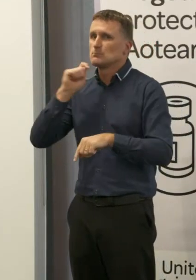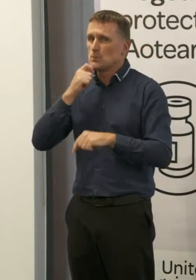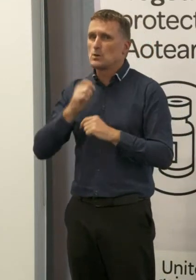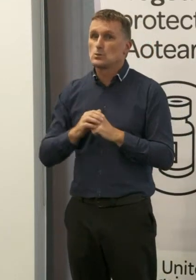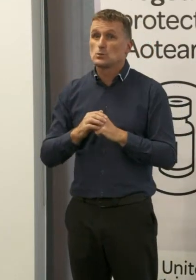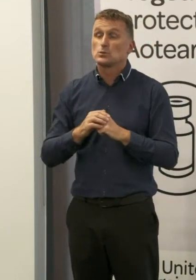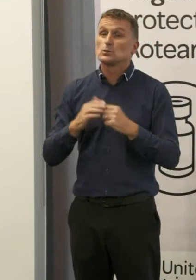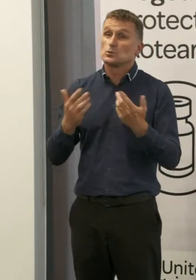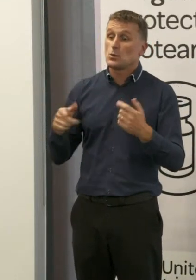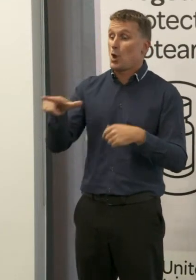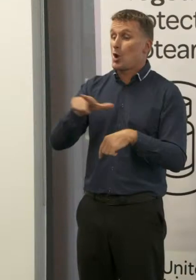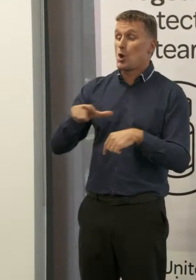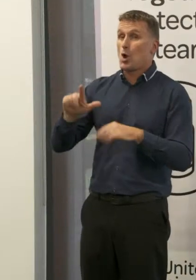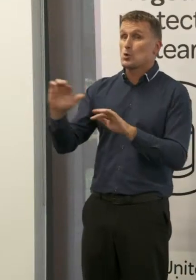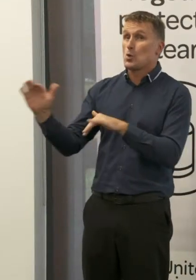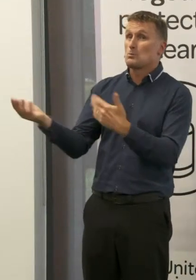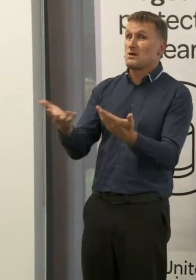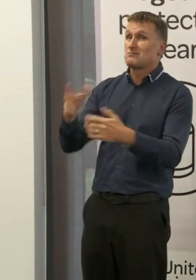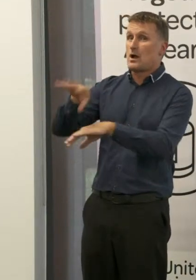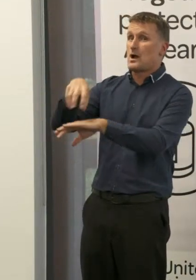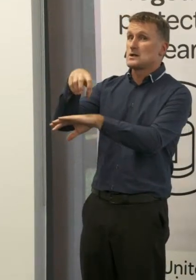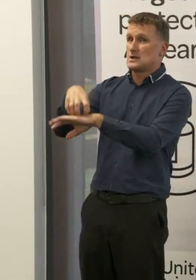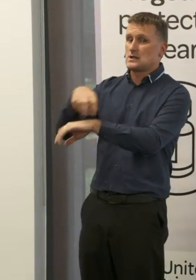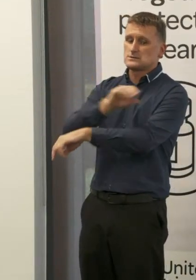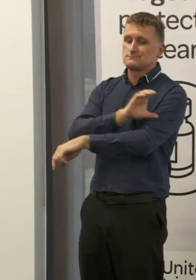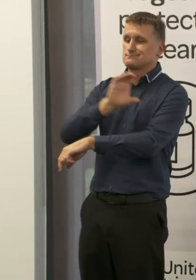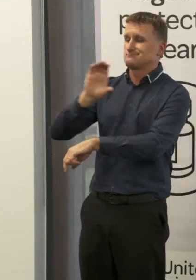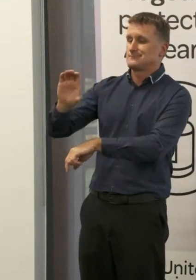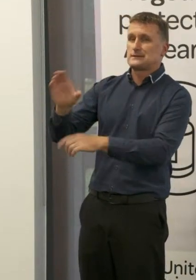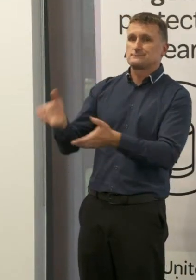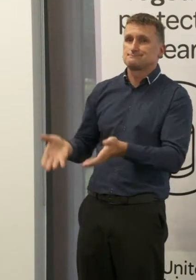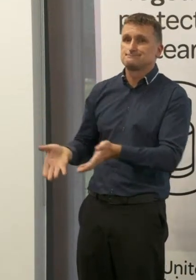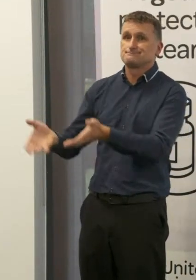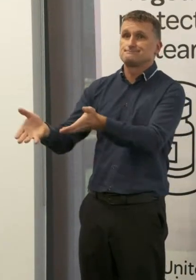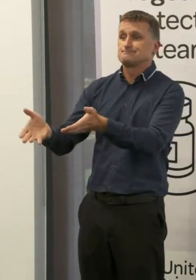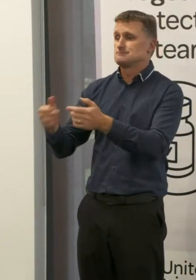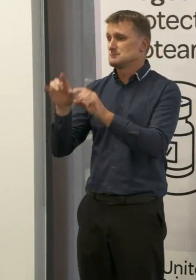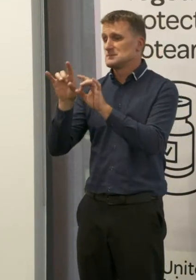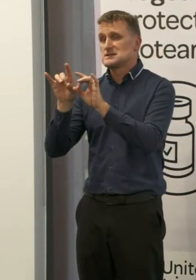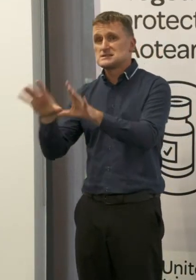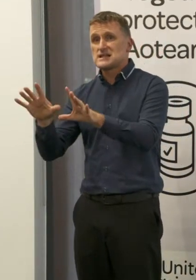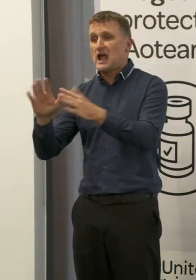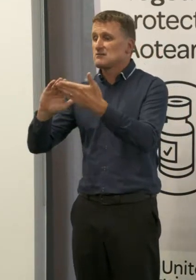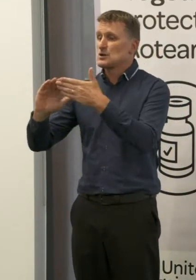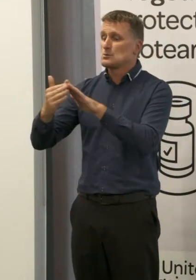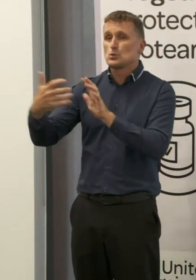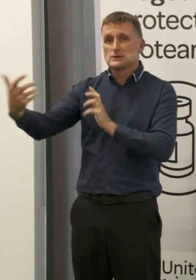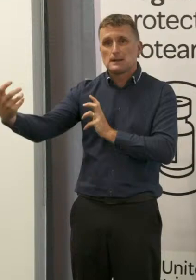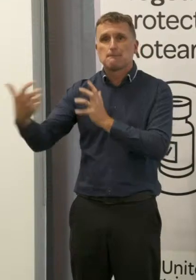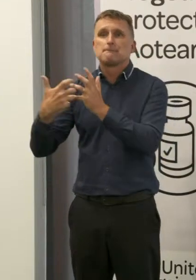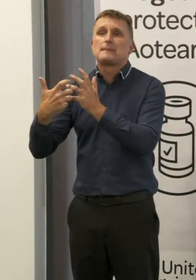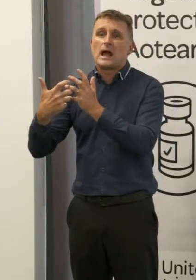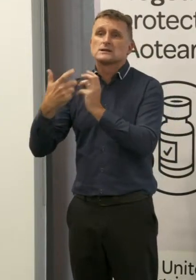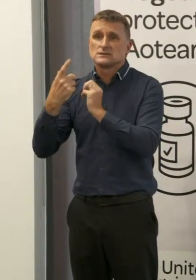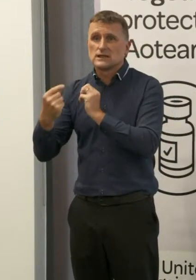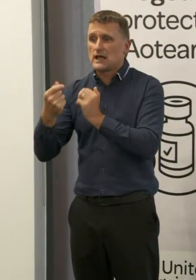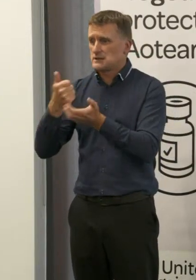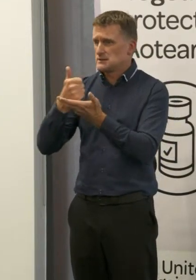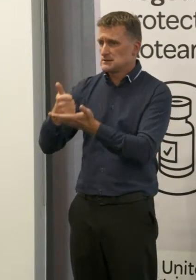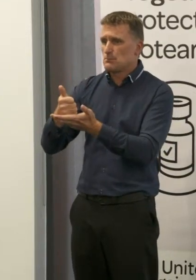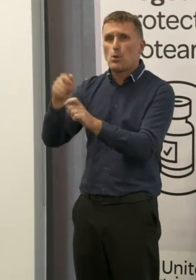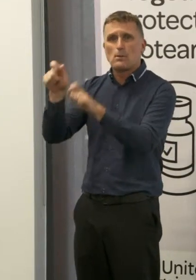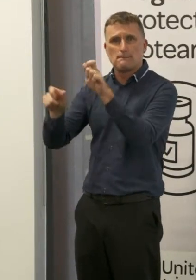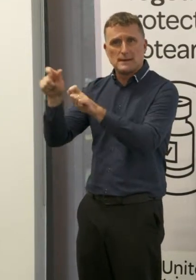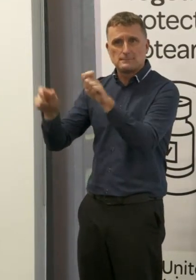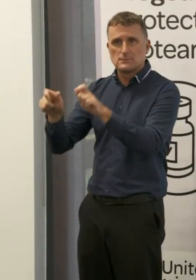and our local providers with the ability to design the appropriate bespoke pathway that is going to support people with